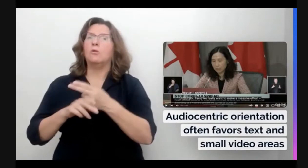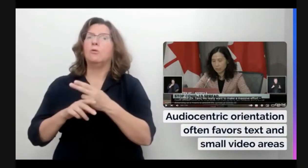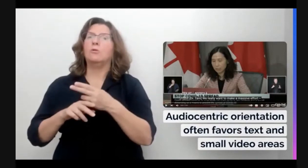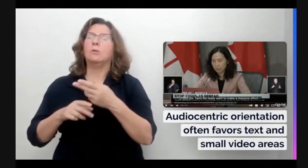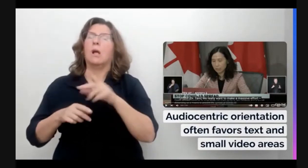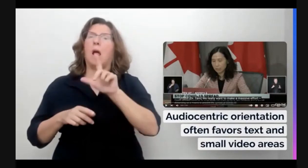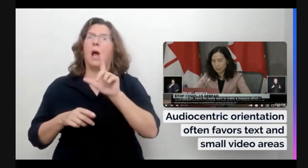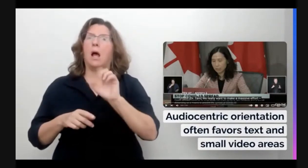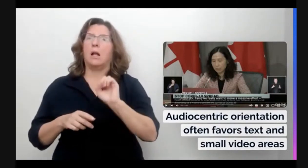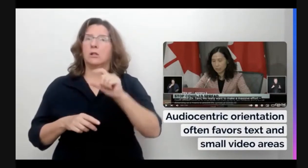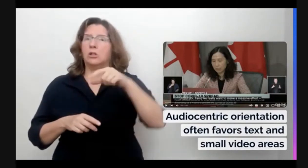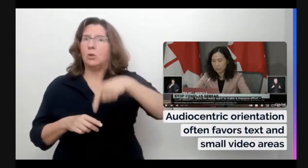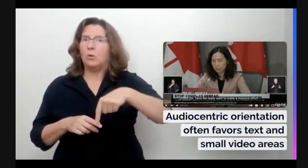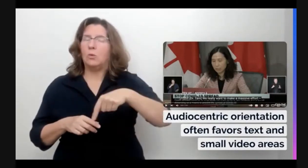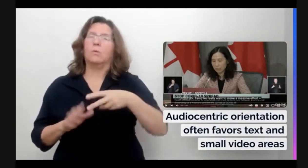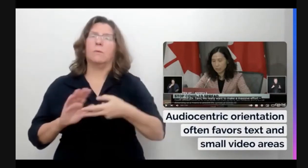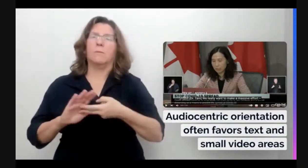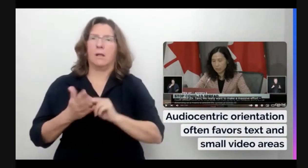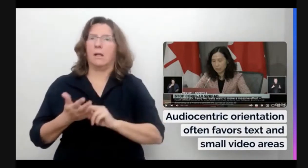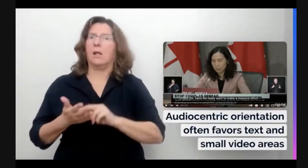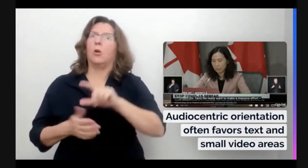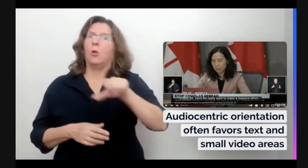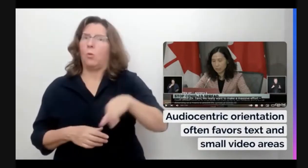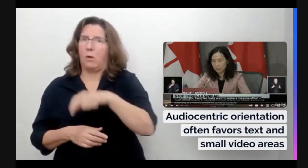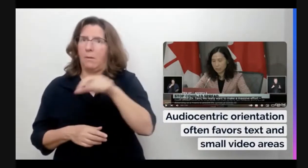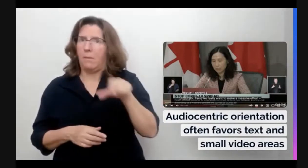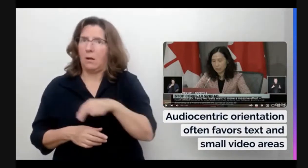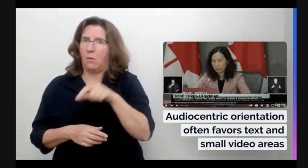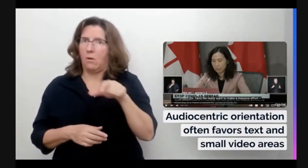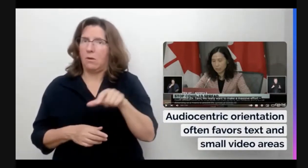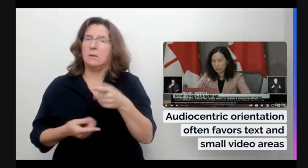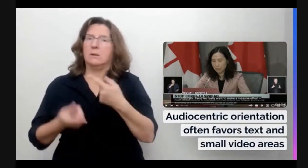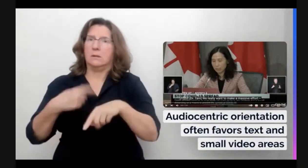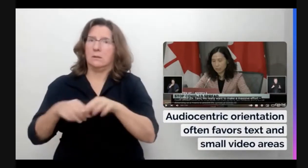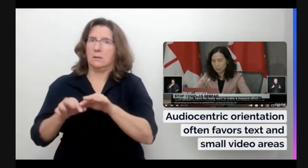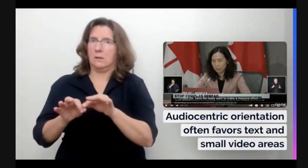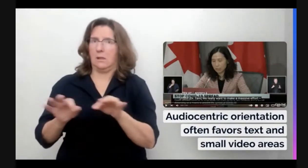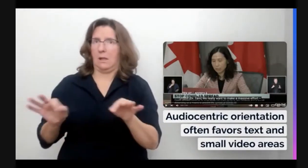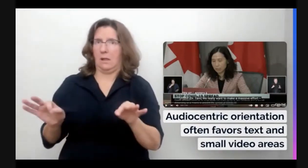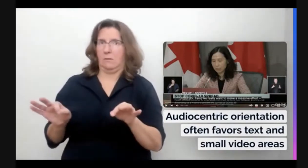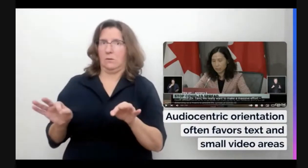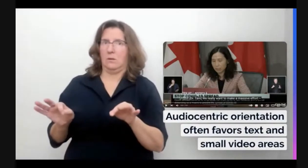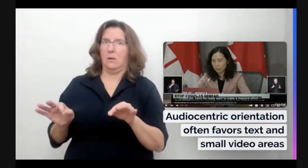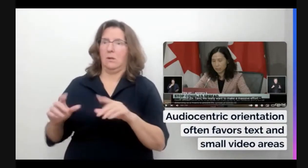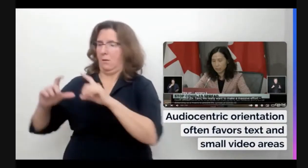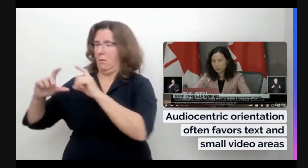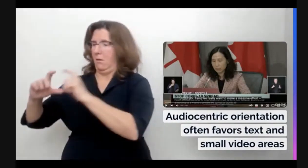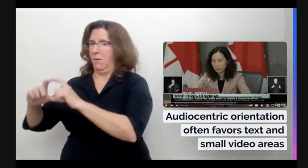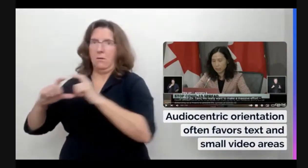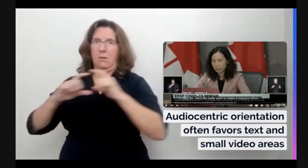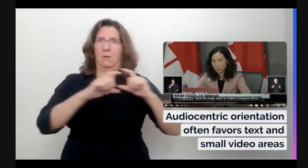Language, ASL, and the other one is interpreting into Quebec Sign Language, LSQ.